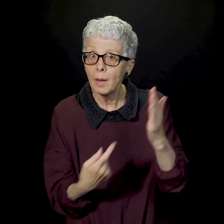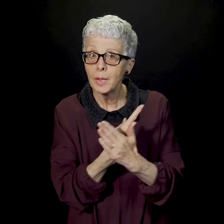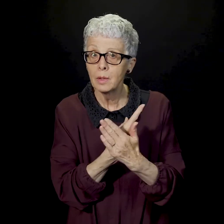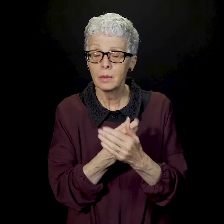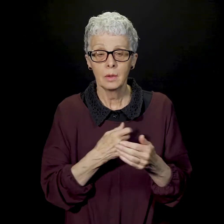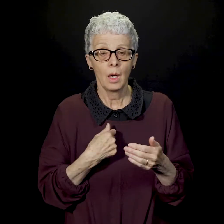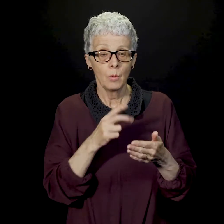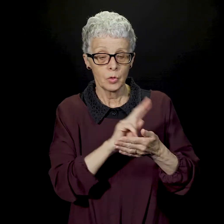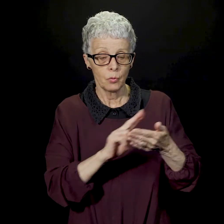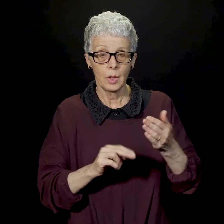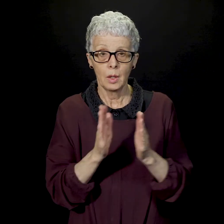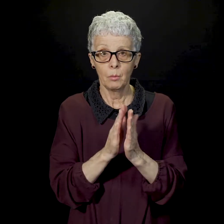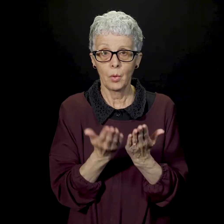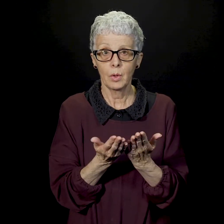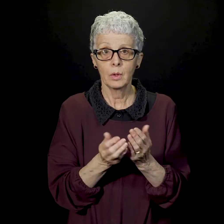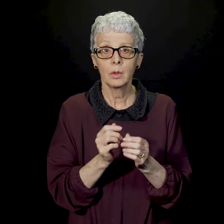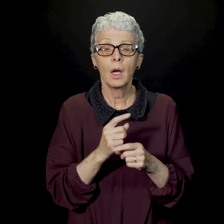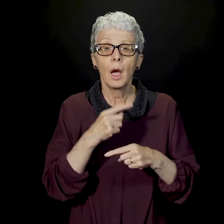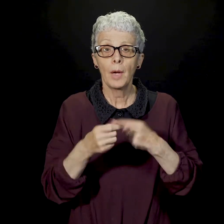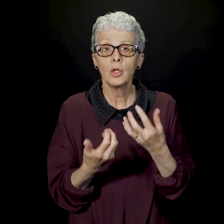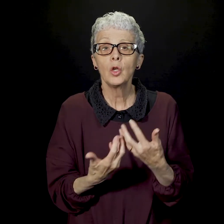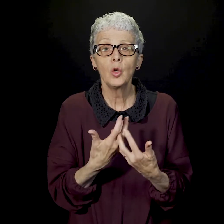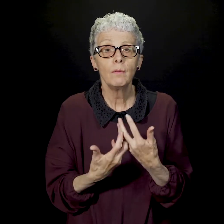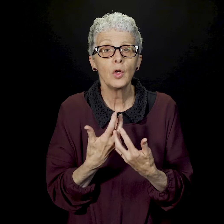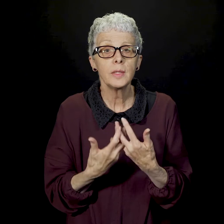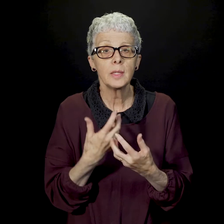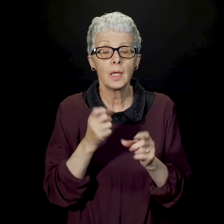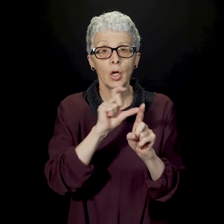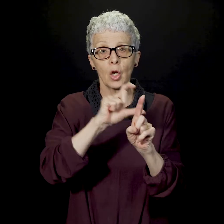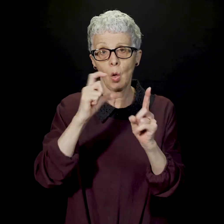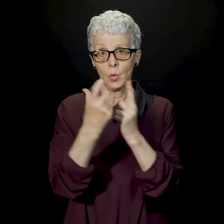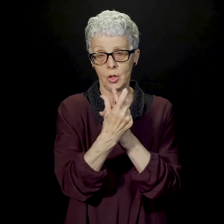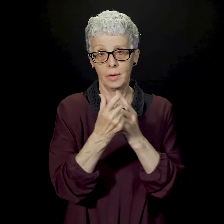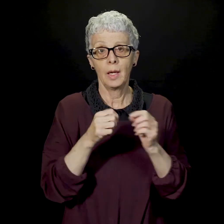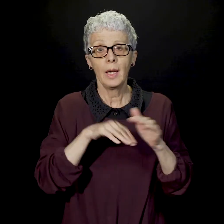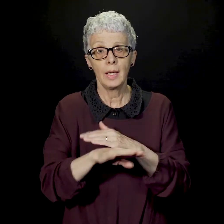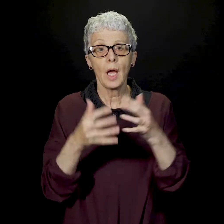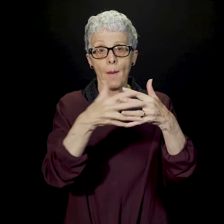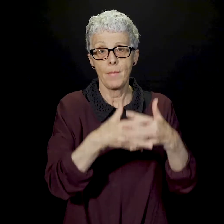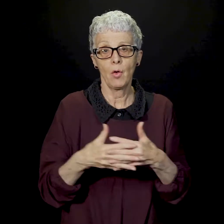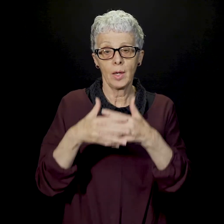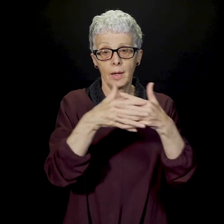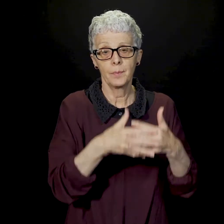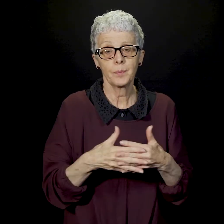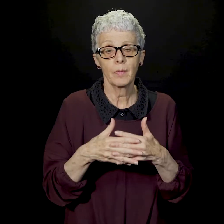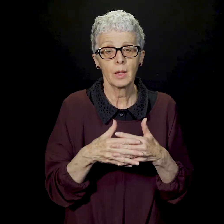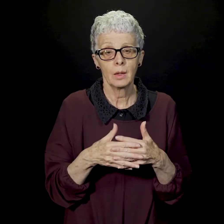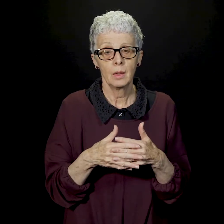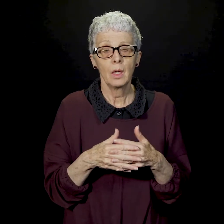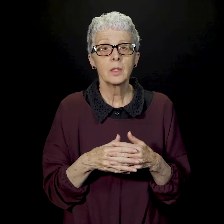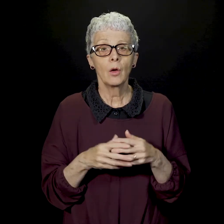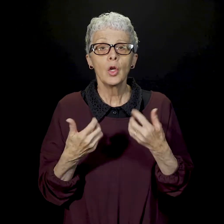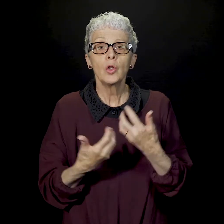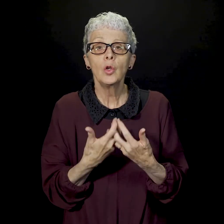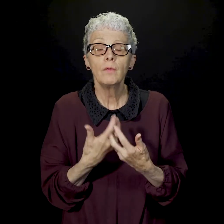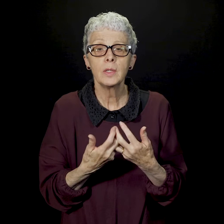reading a book and it talked about university and college culture, like particularly college culture in the US, and it held up college life